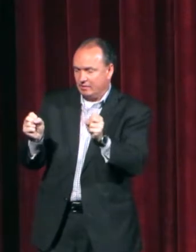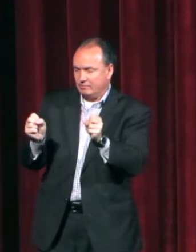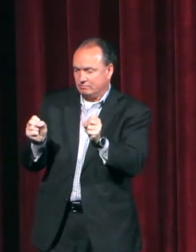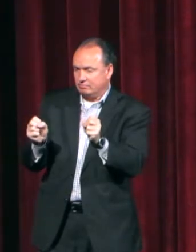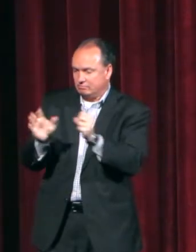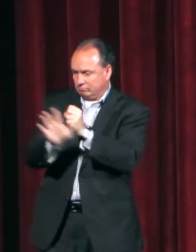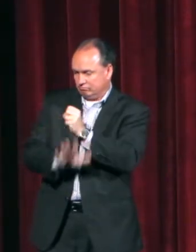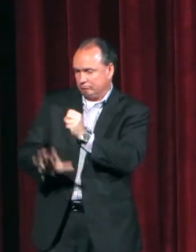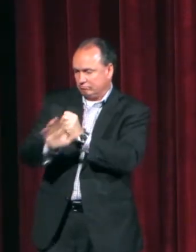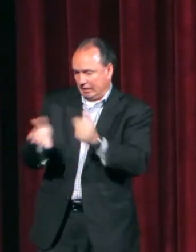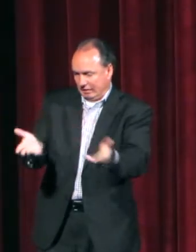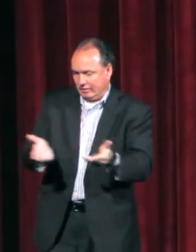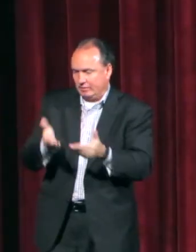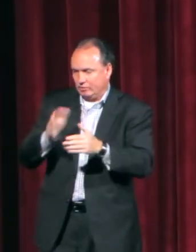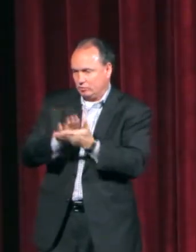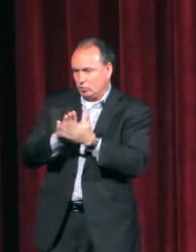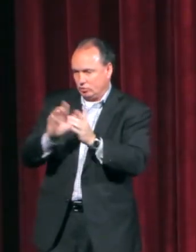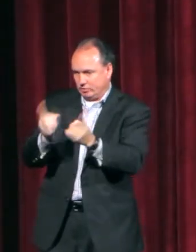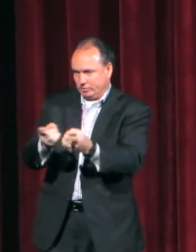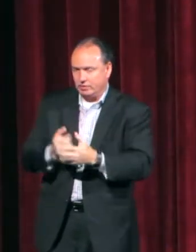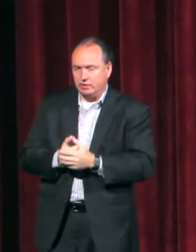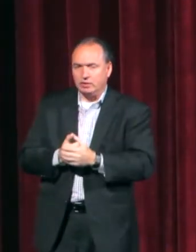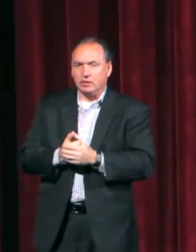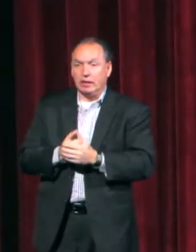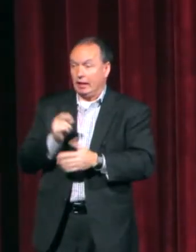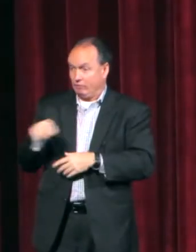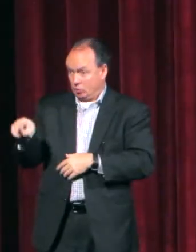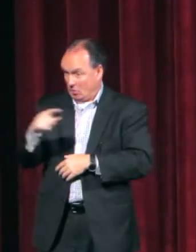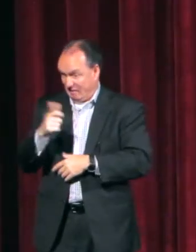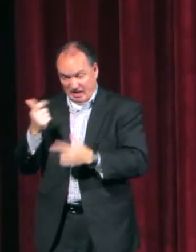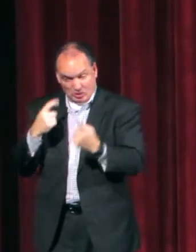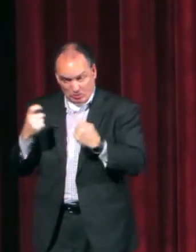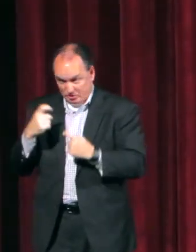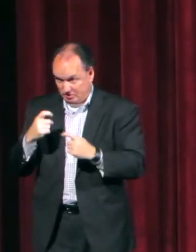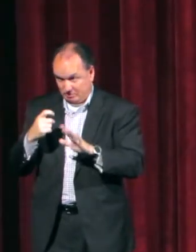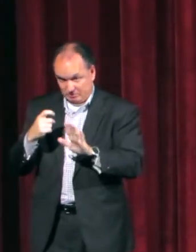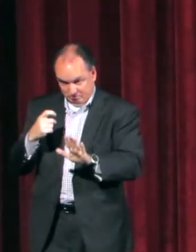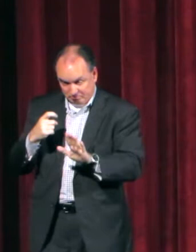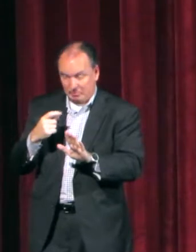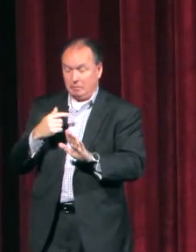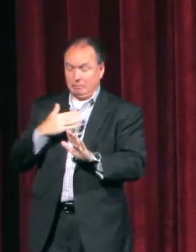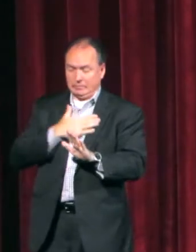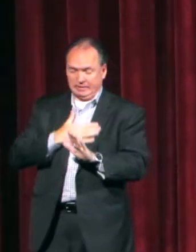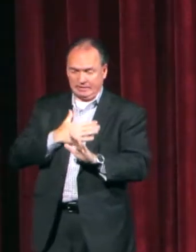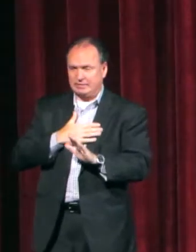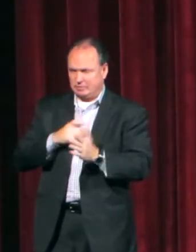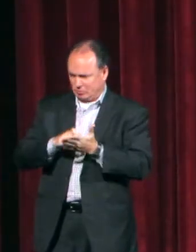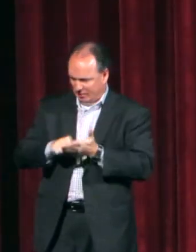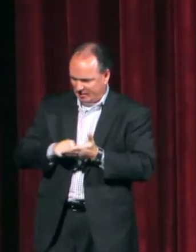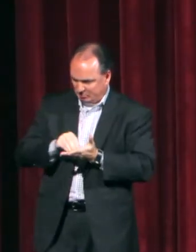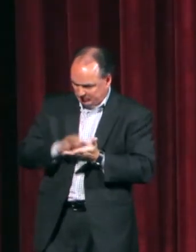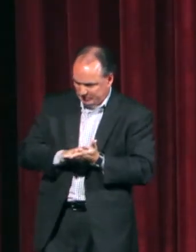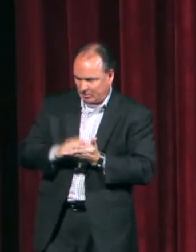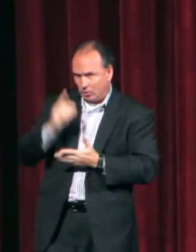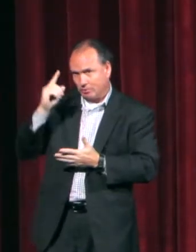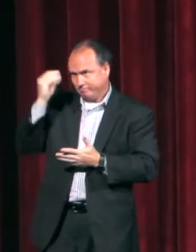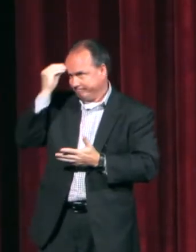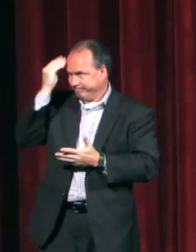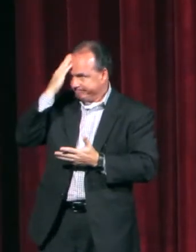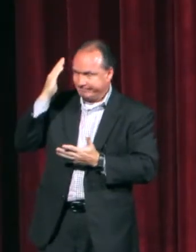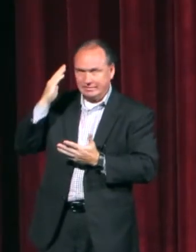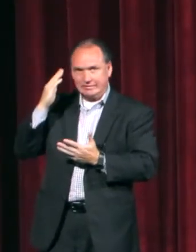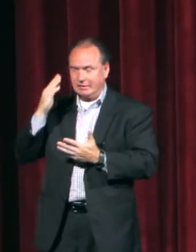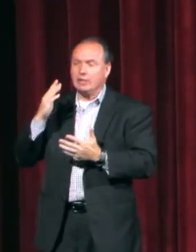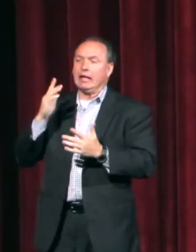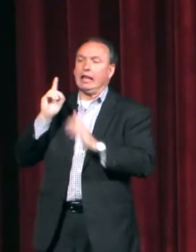measures that we have here at the school district. If you do have any questions, please write them down, make a mental note, and we'll address